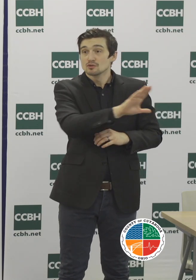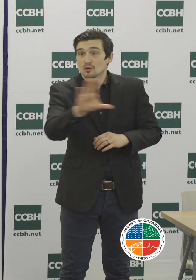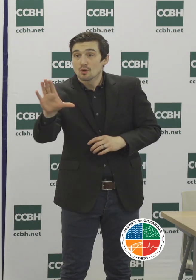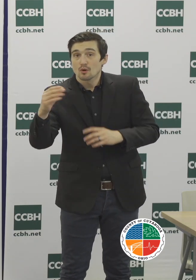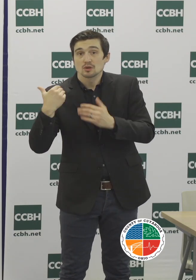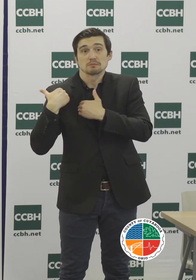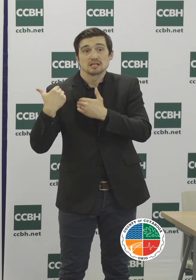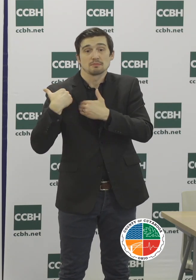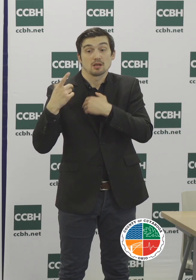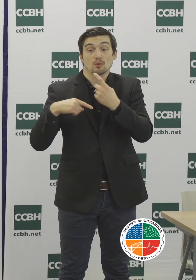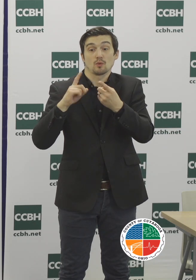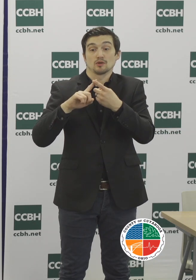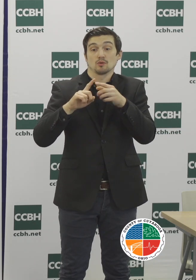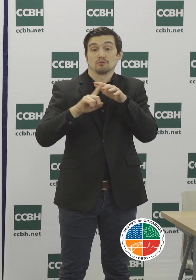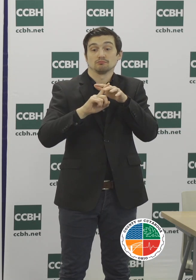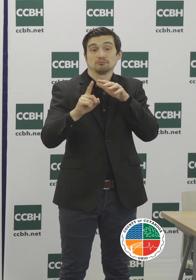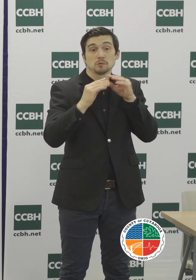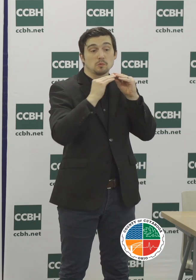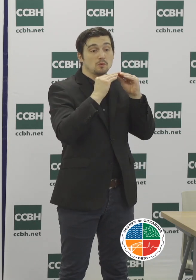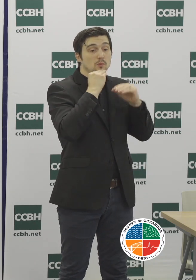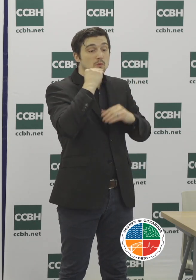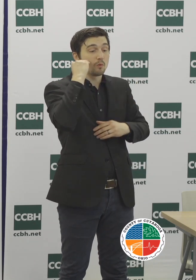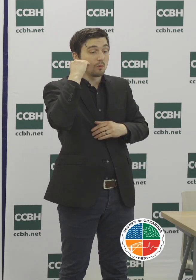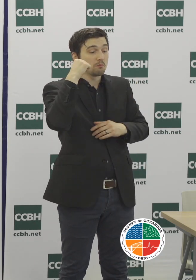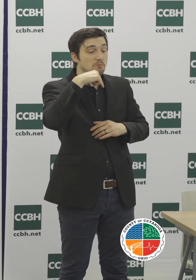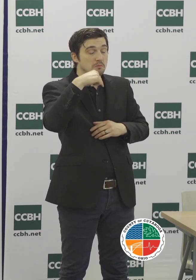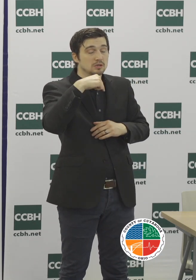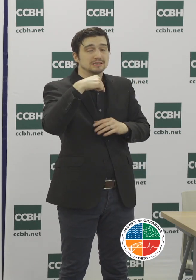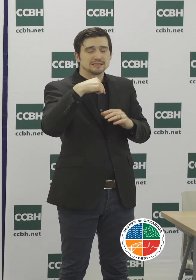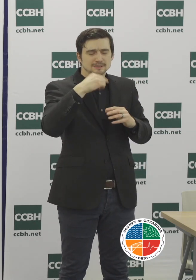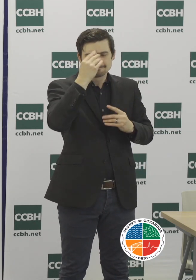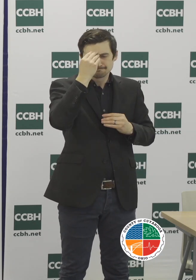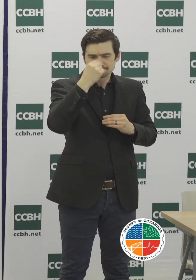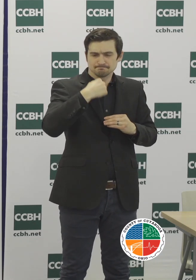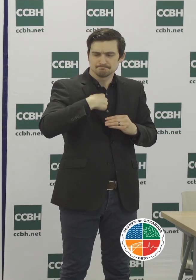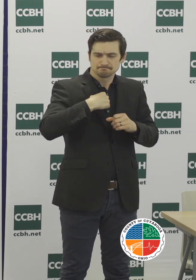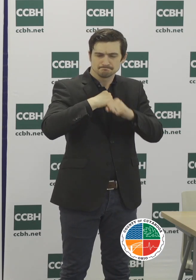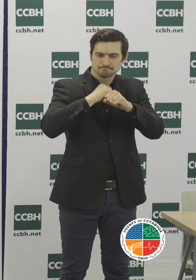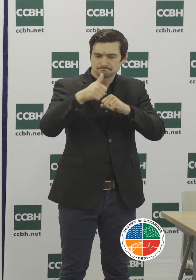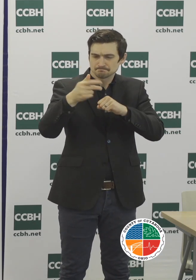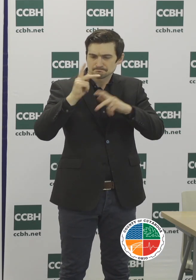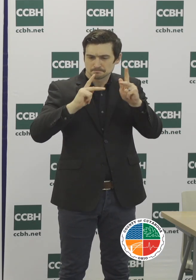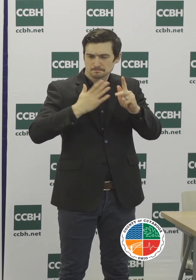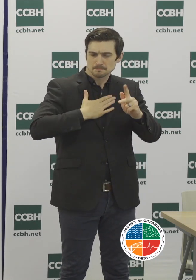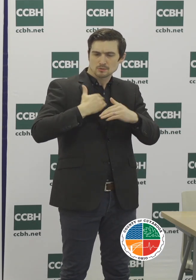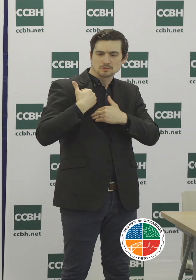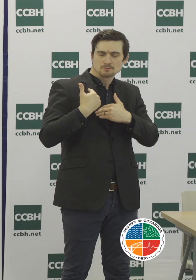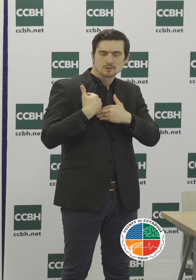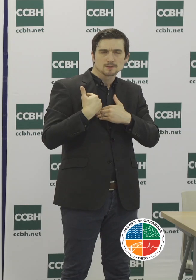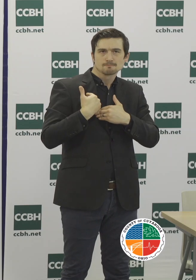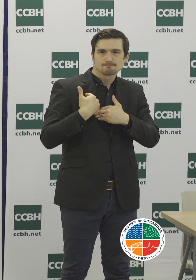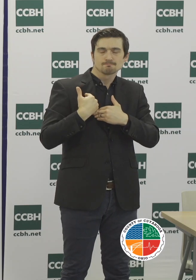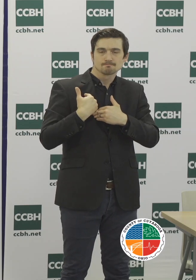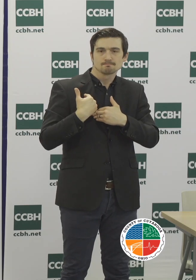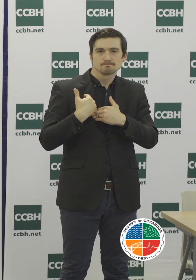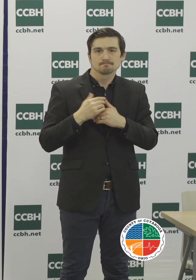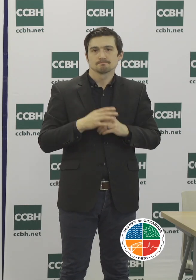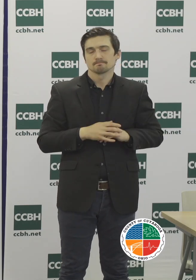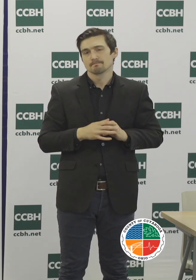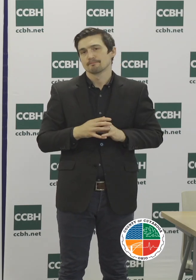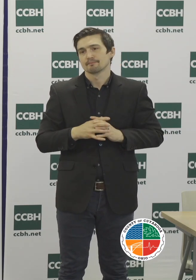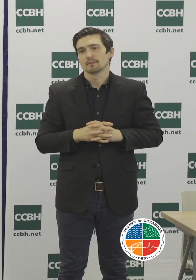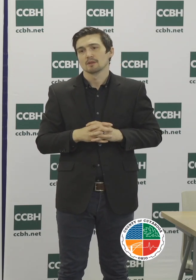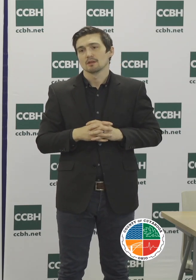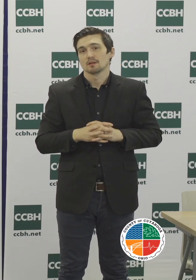when leaving home, and these are words to live by. As we've described in recent updates, we're grateful to the